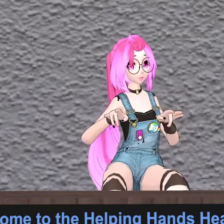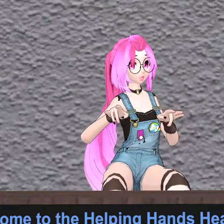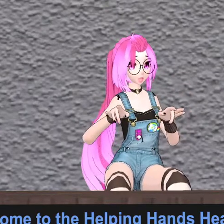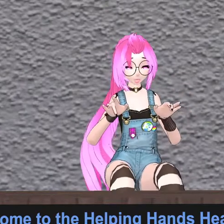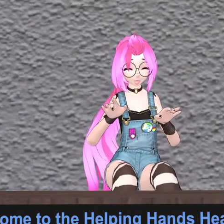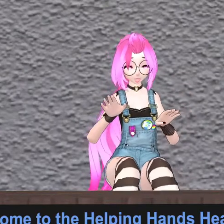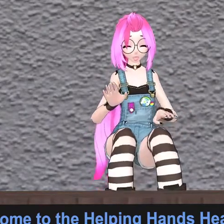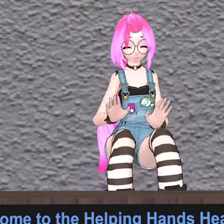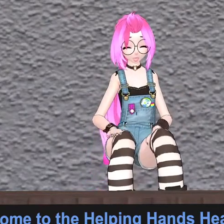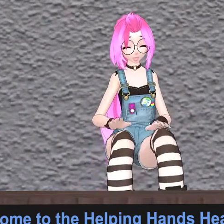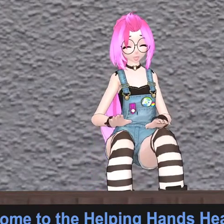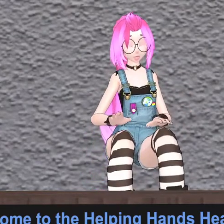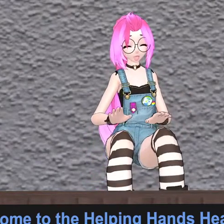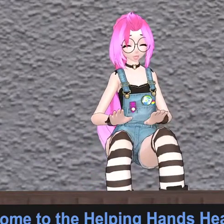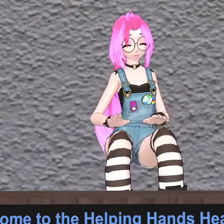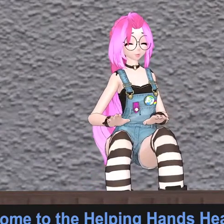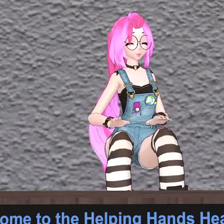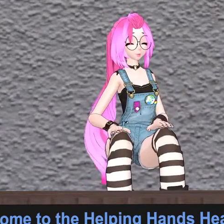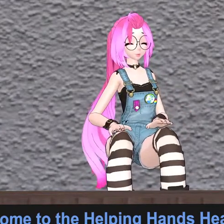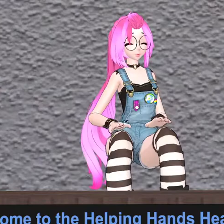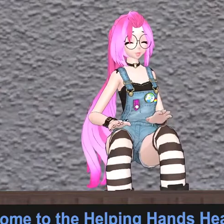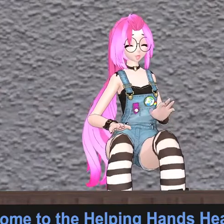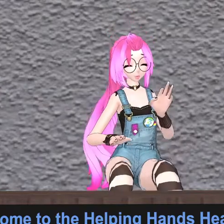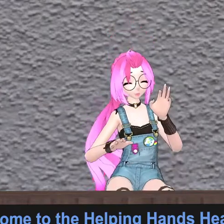down, like you're about to tap your thighs. Okay?